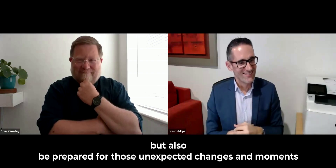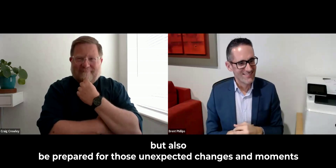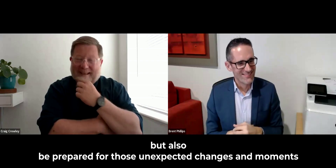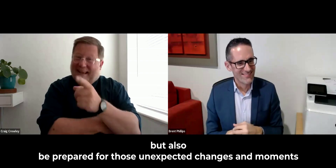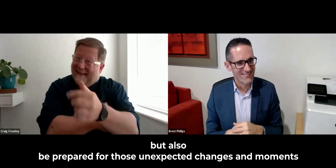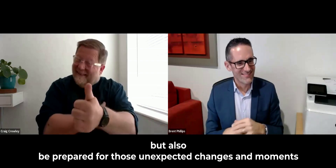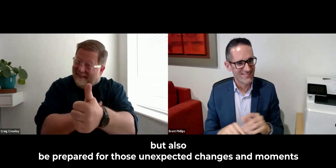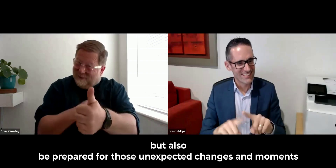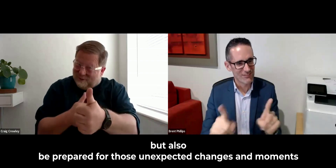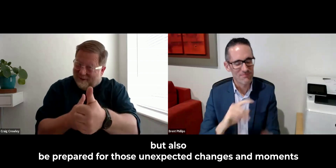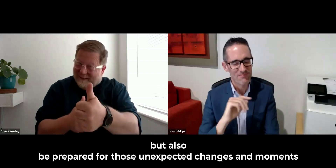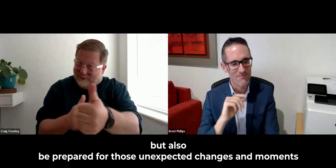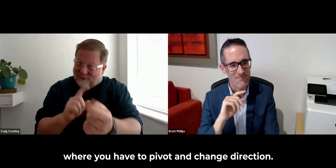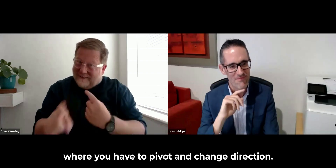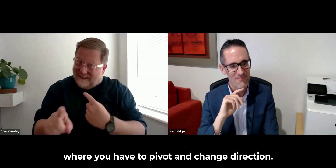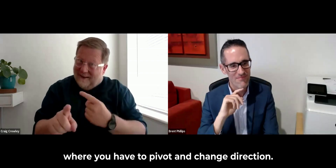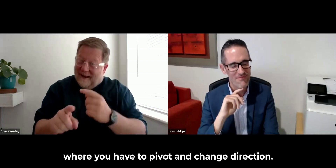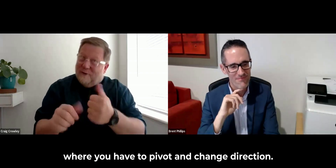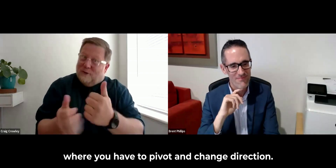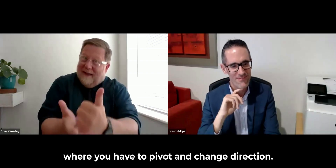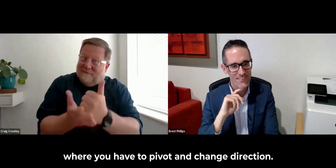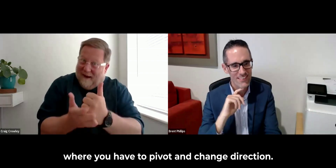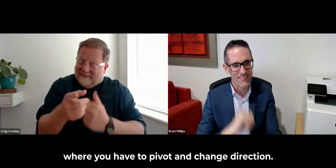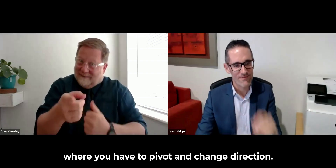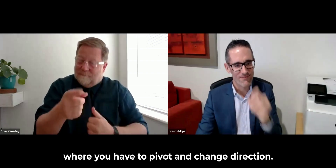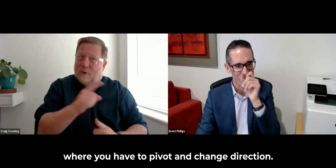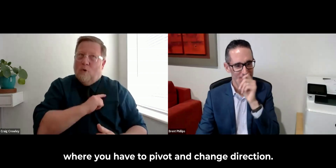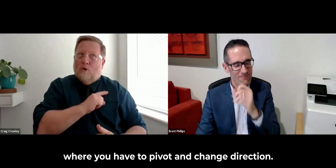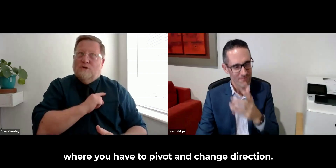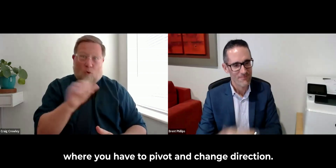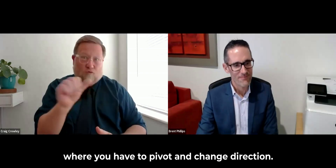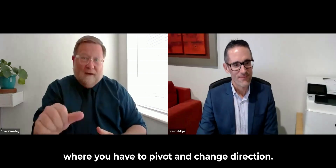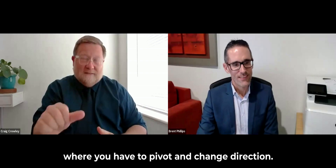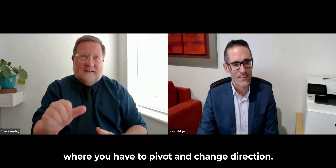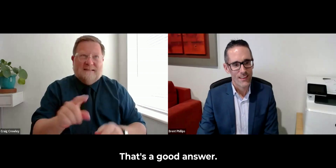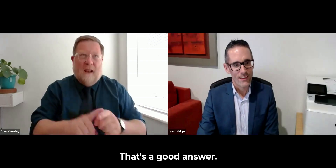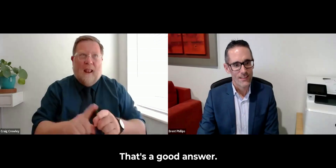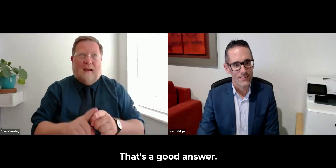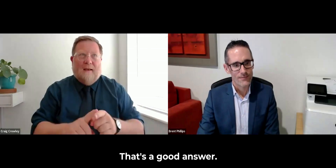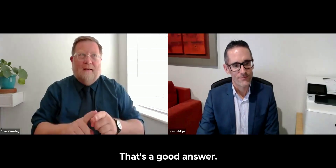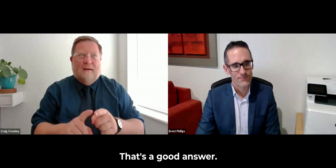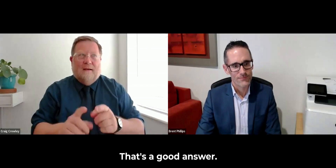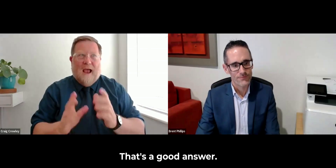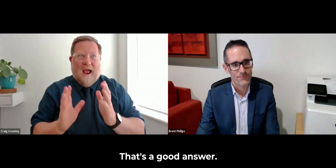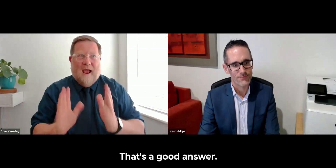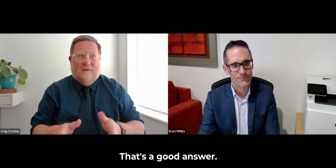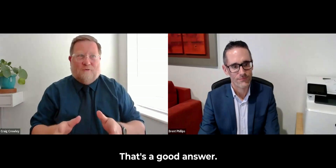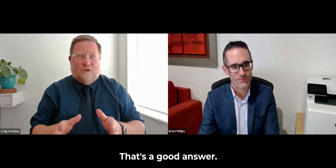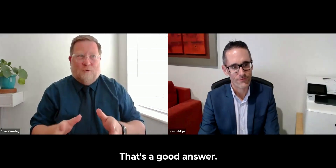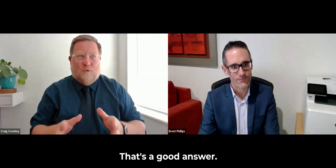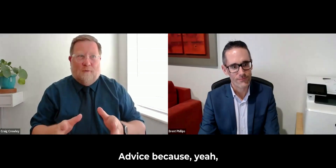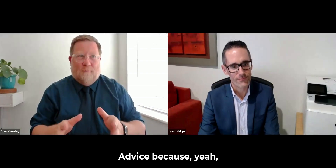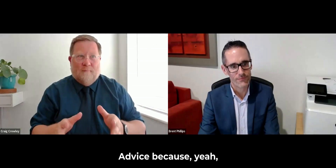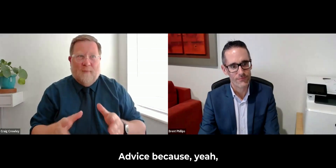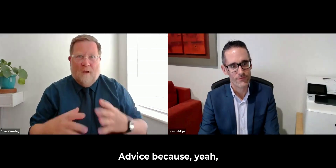unexpected changes and moments where you have to pivot and change direction. That's a good answer, good